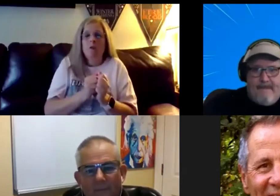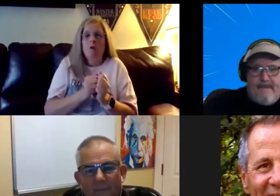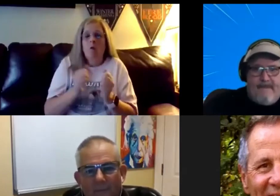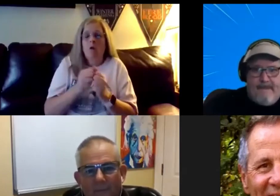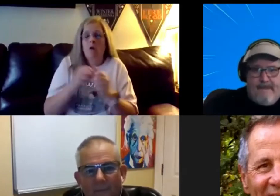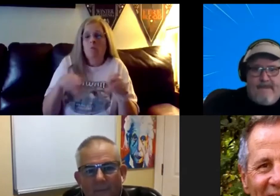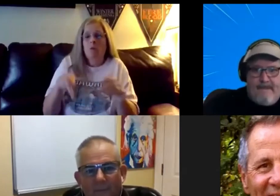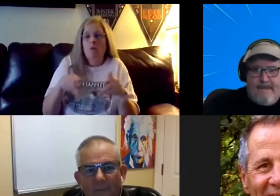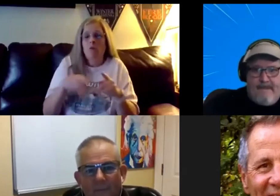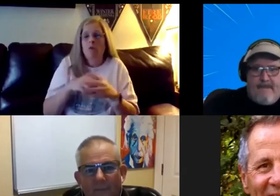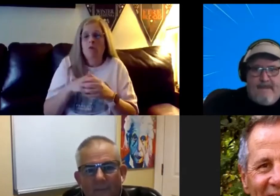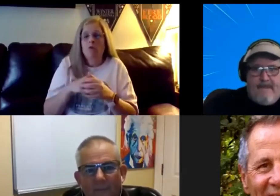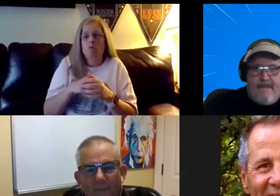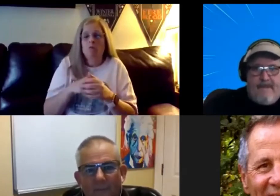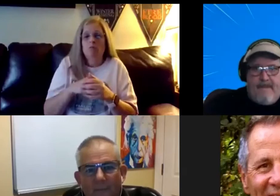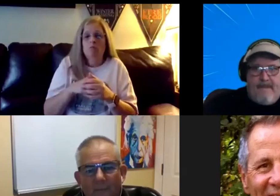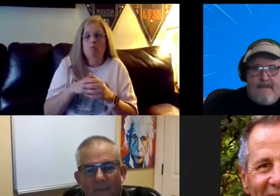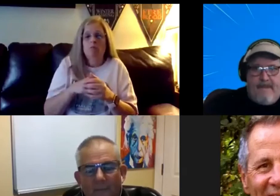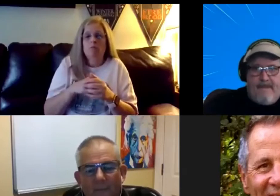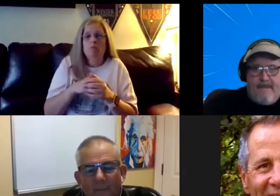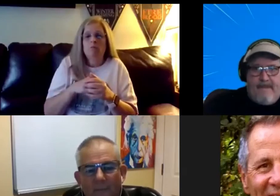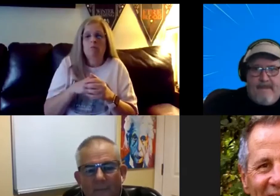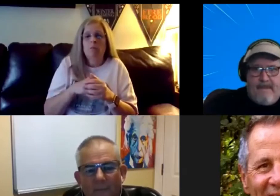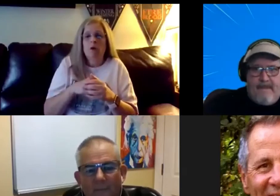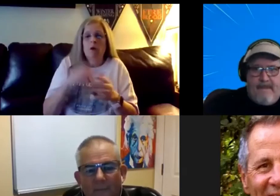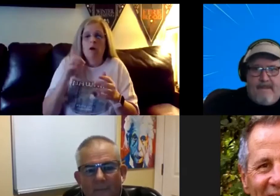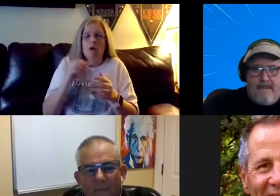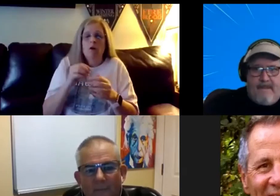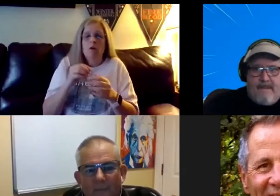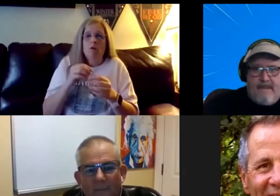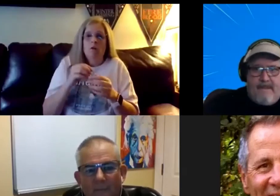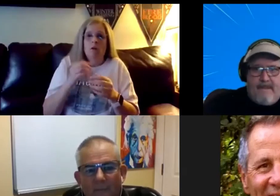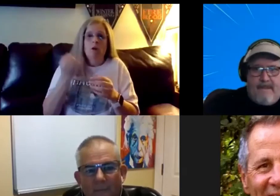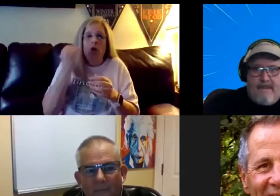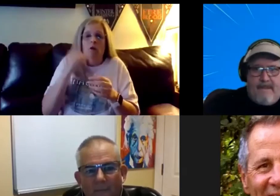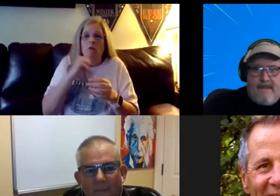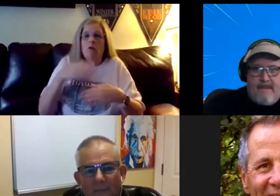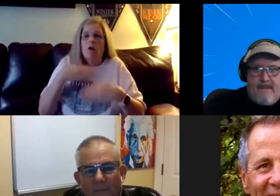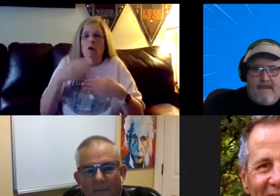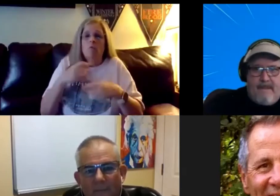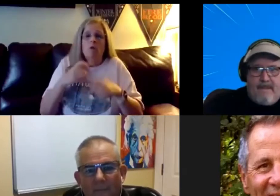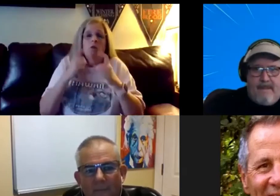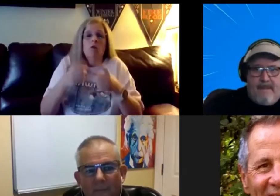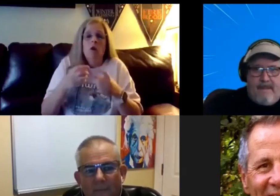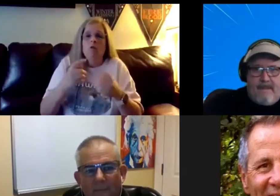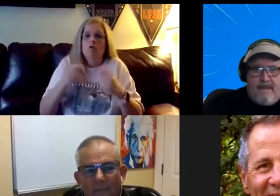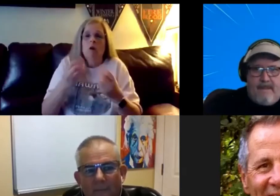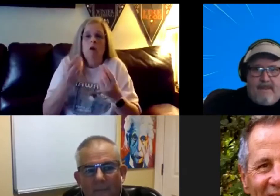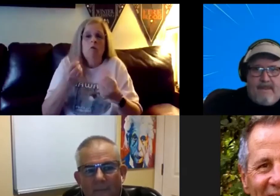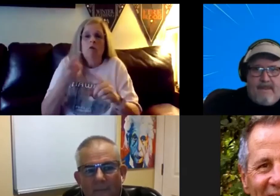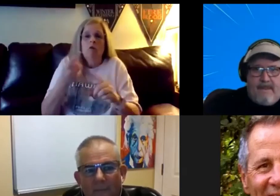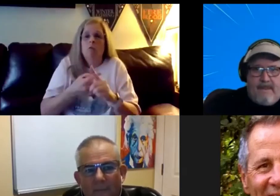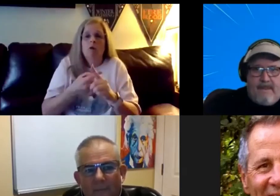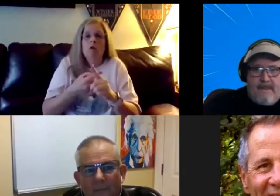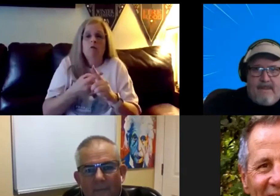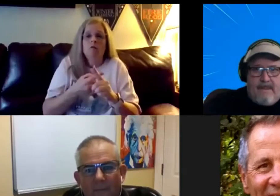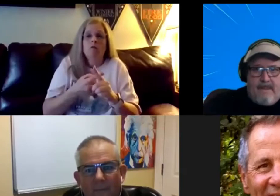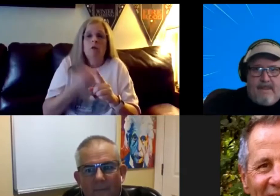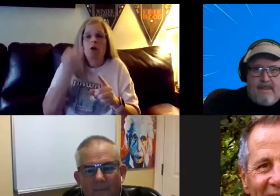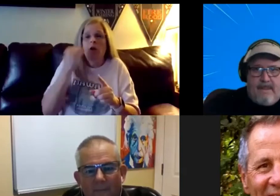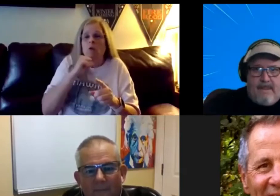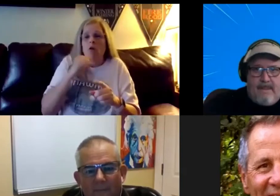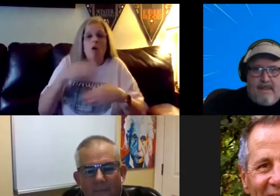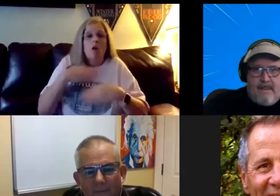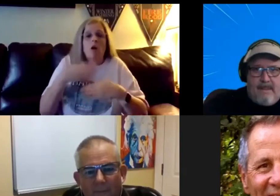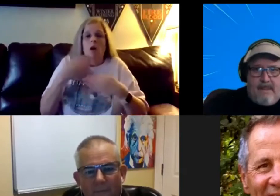And of course, you know, I do tell my team, hey, if you're not happy, give it a try for a few months. If you're not happy, I'll